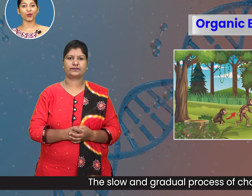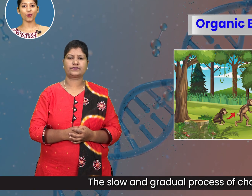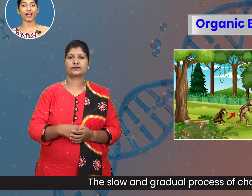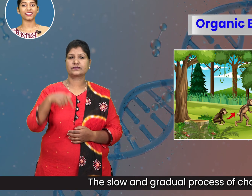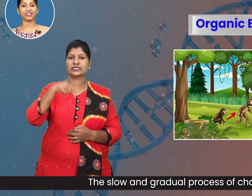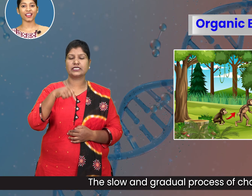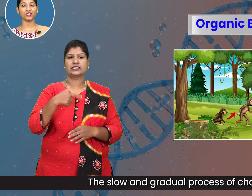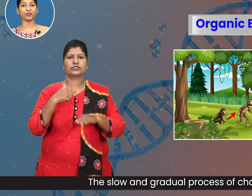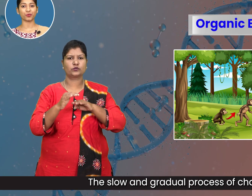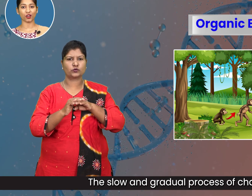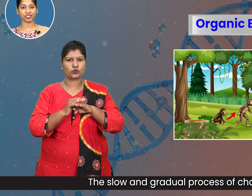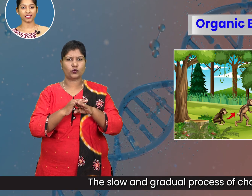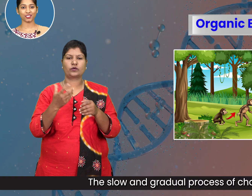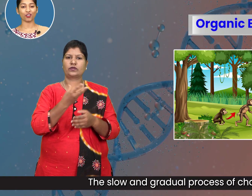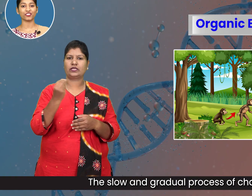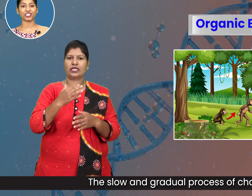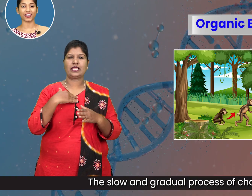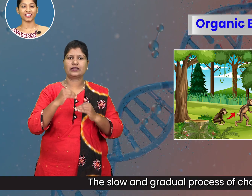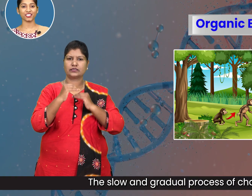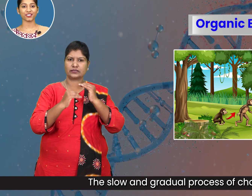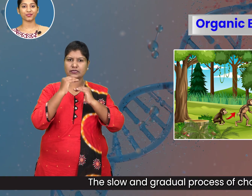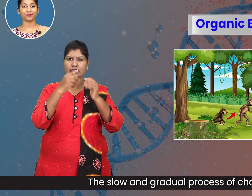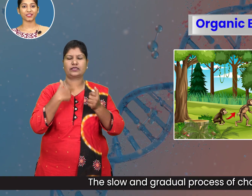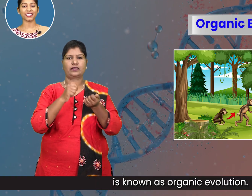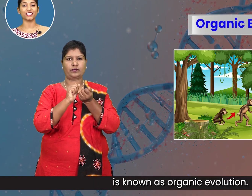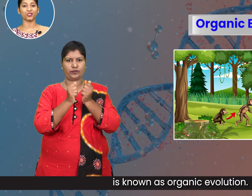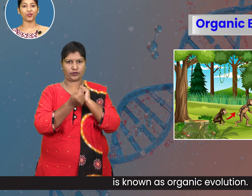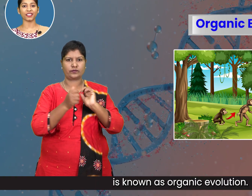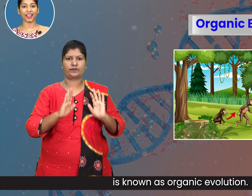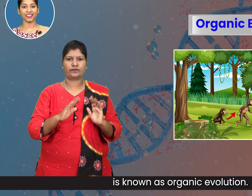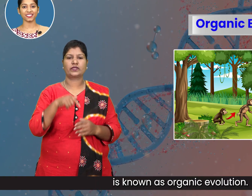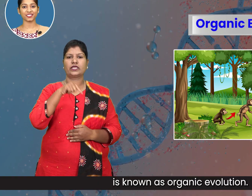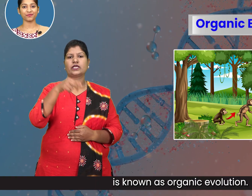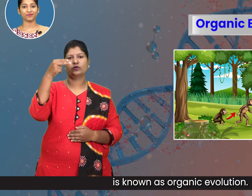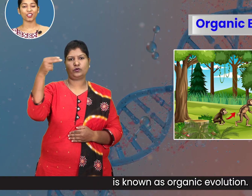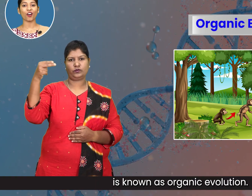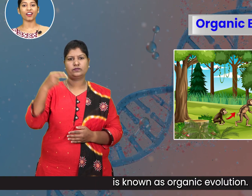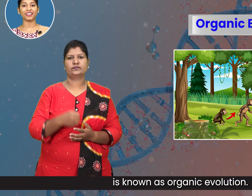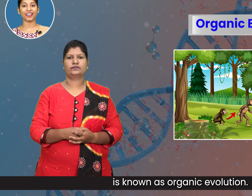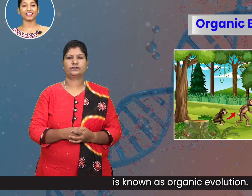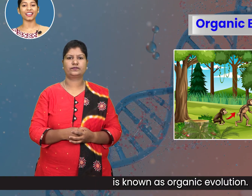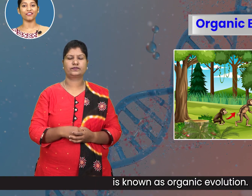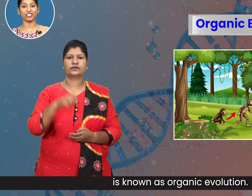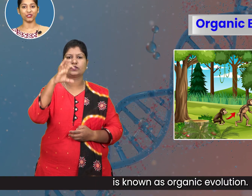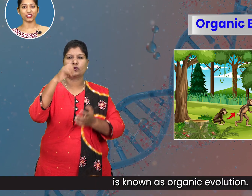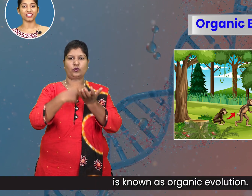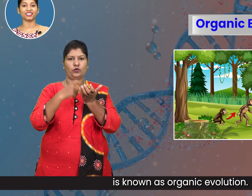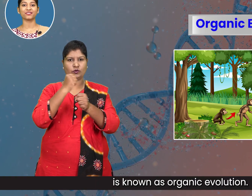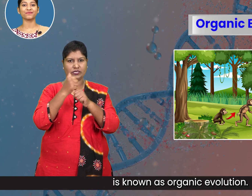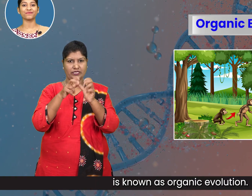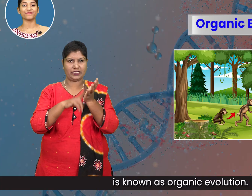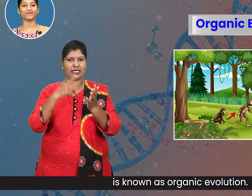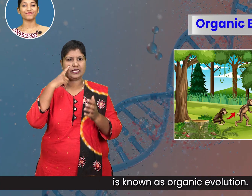This slow and gradual process of change is known as organic